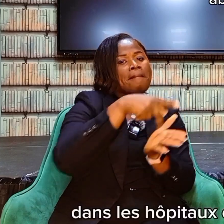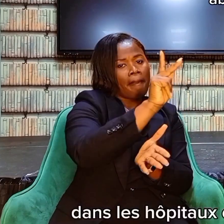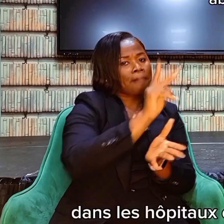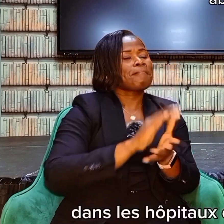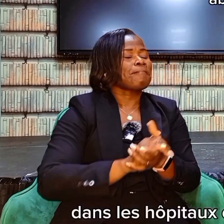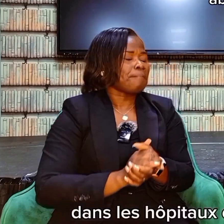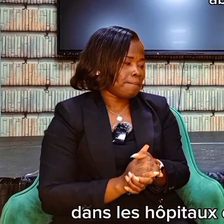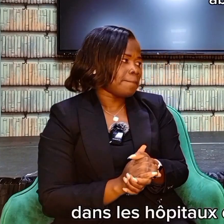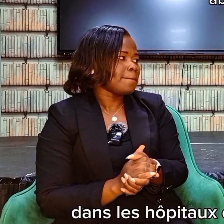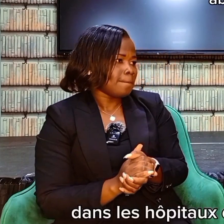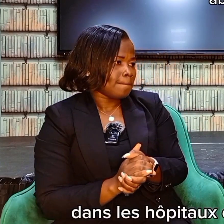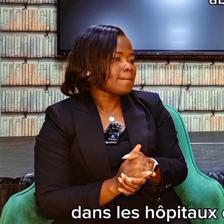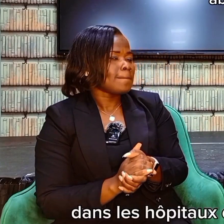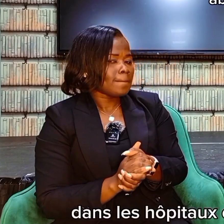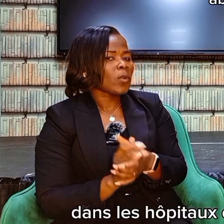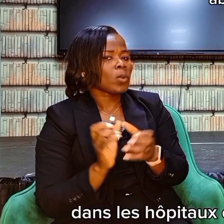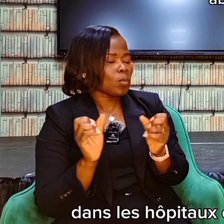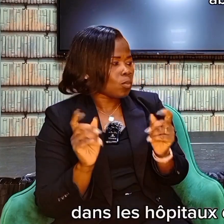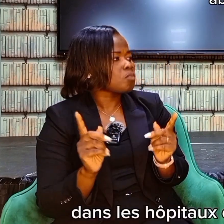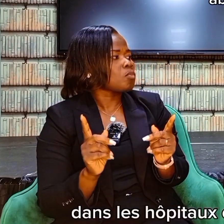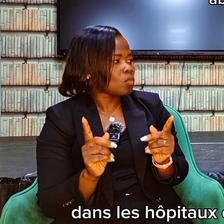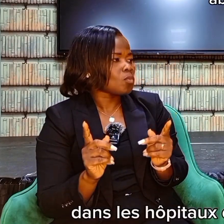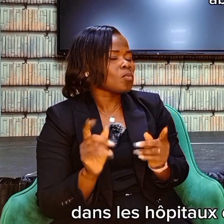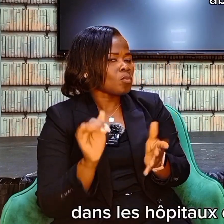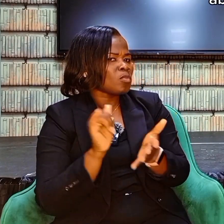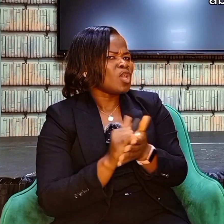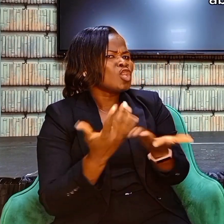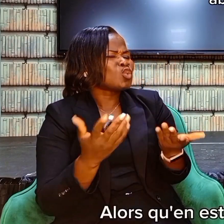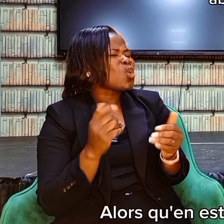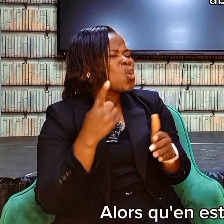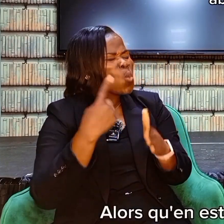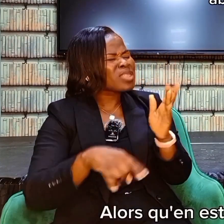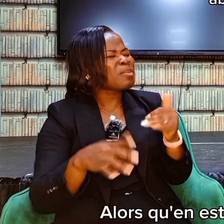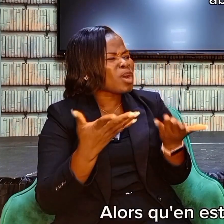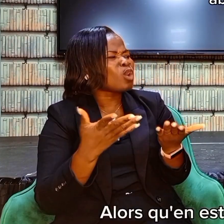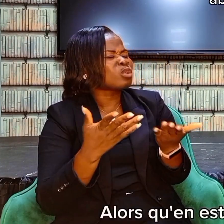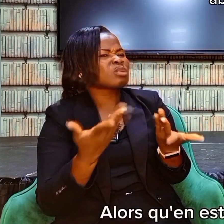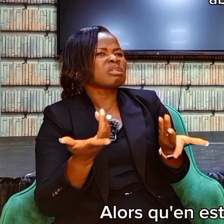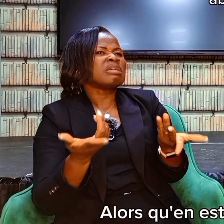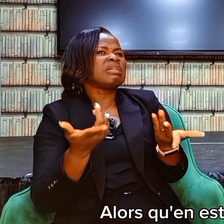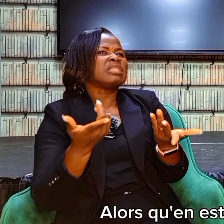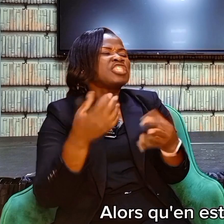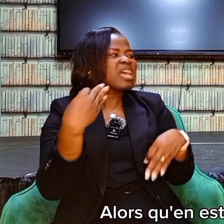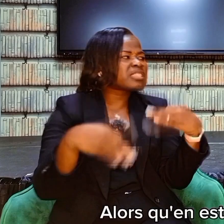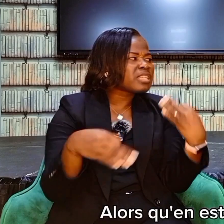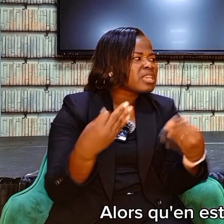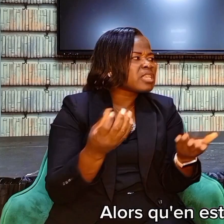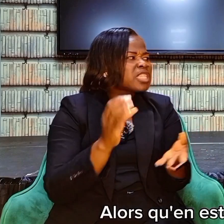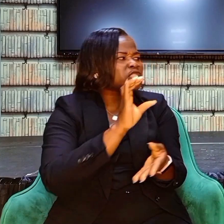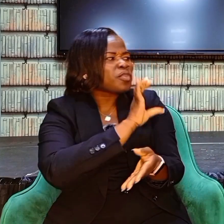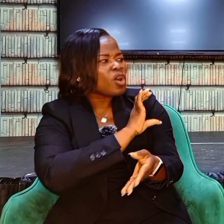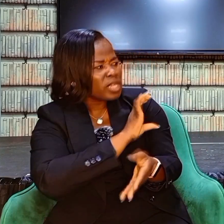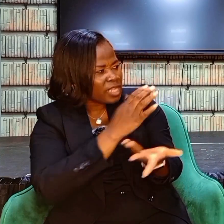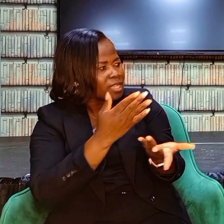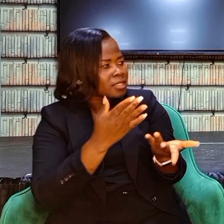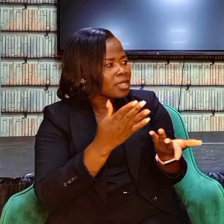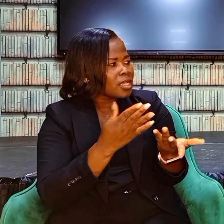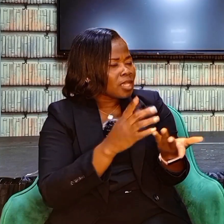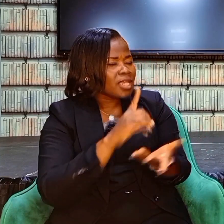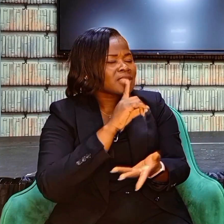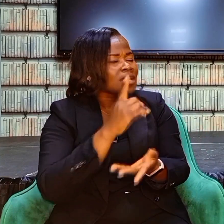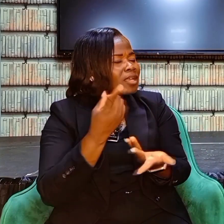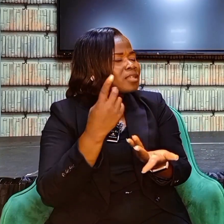in the hospitals, and soon it will happen. So, what about justice,